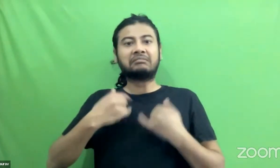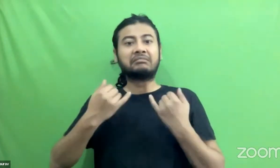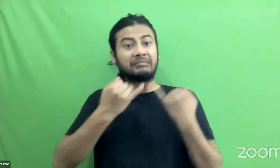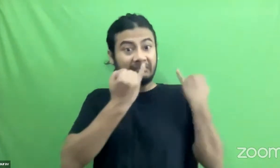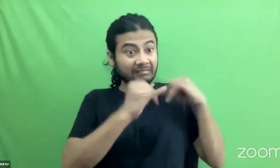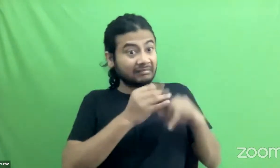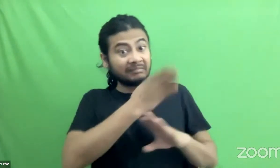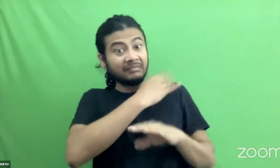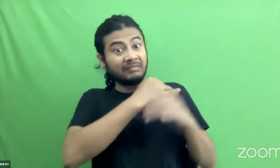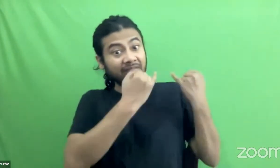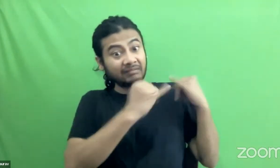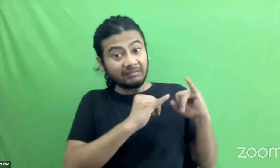previous birth.